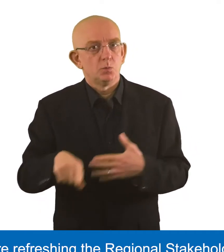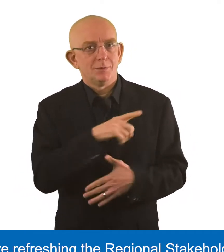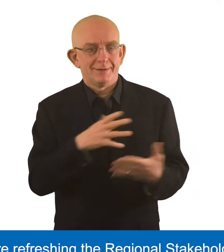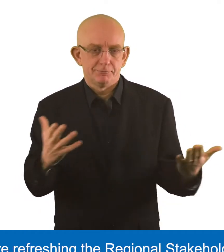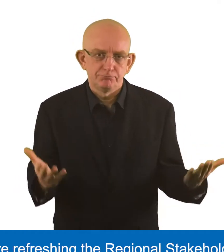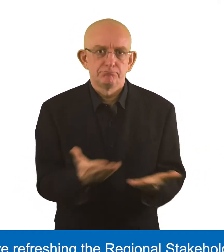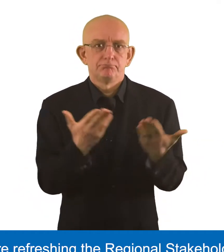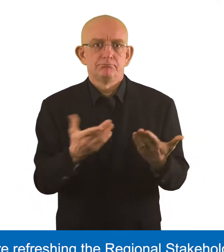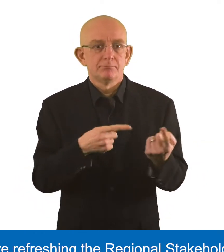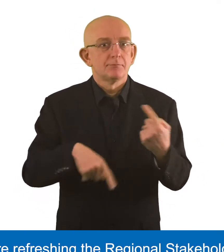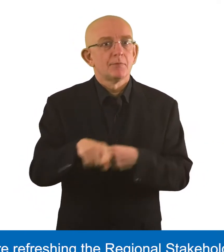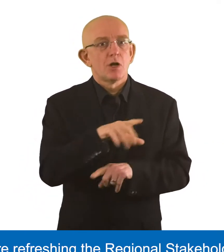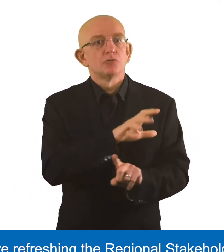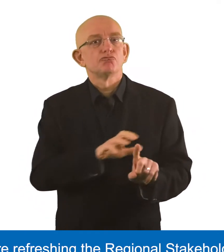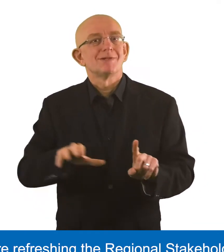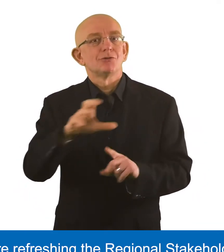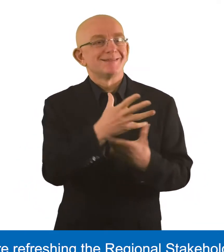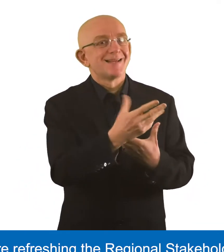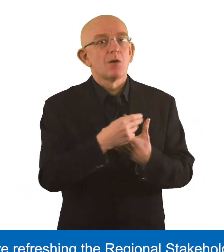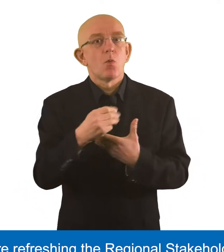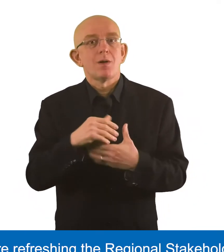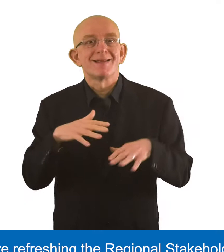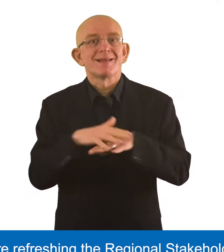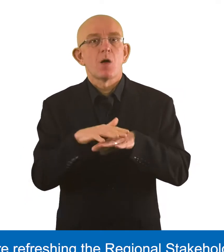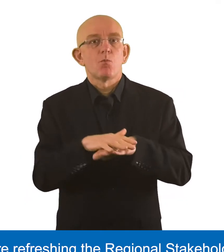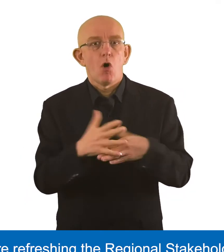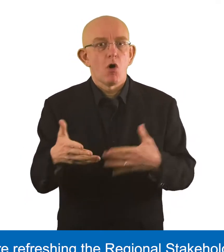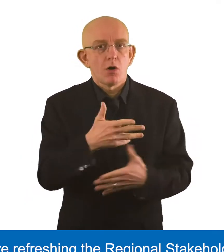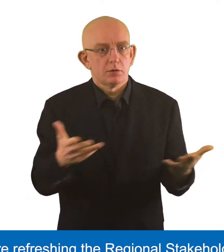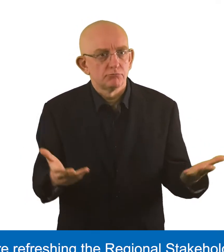Therefore, we are refreshing the regional stakeholder network.